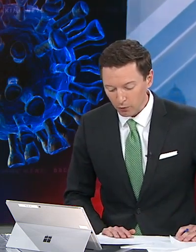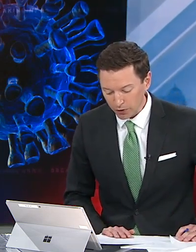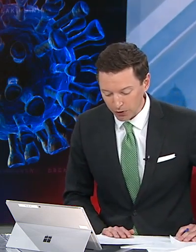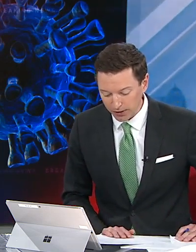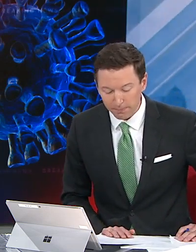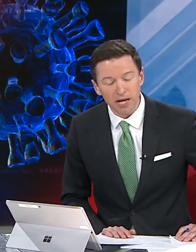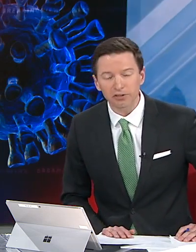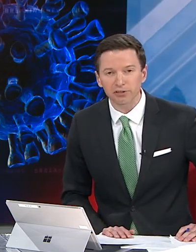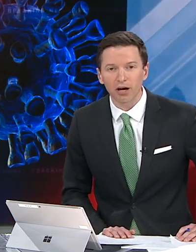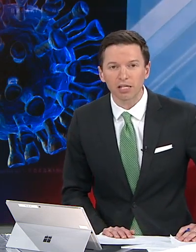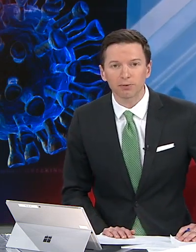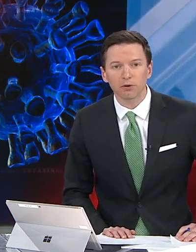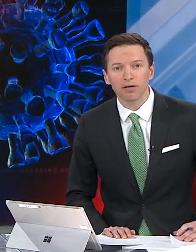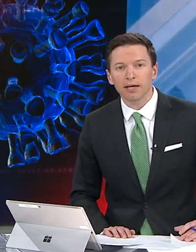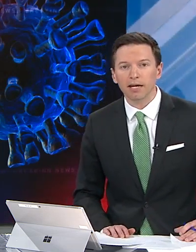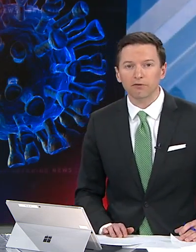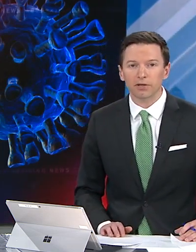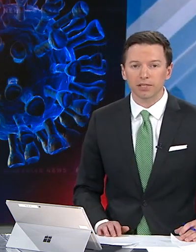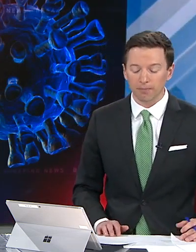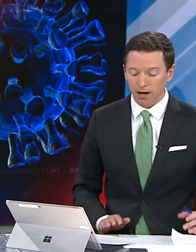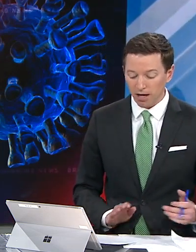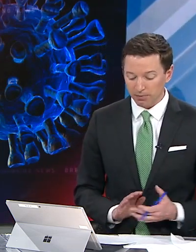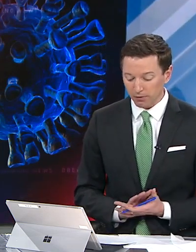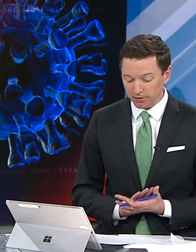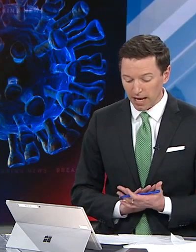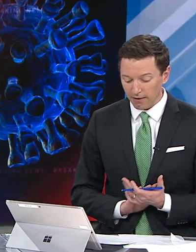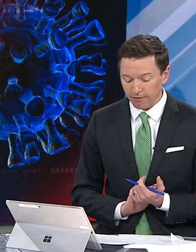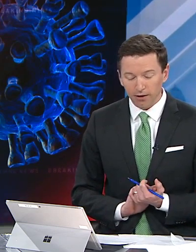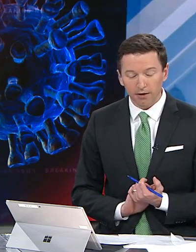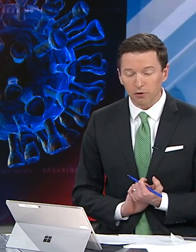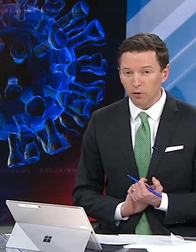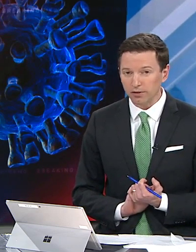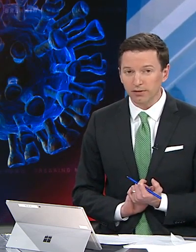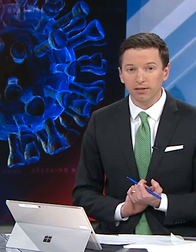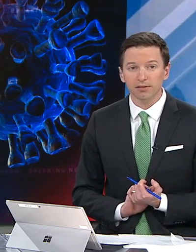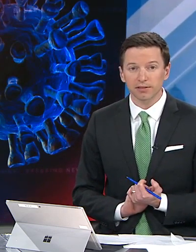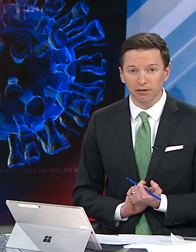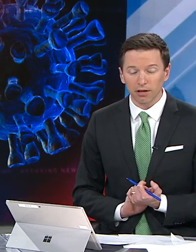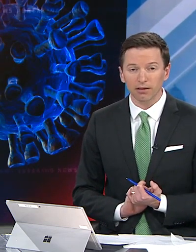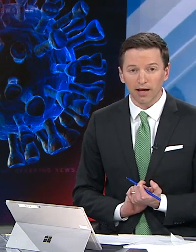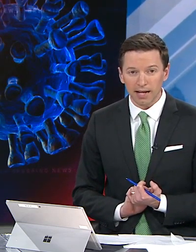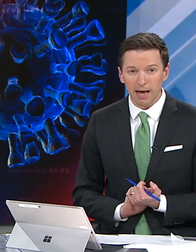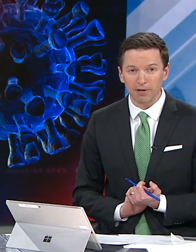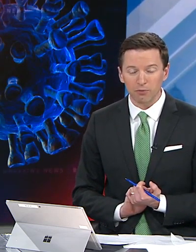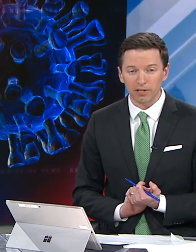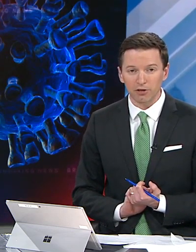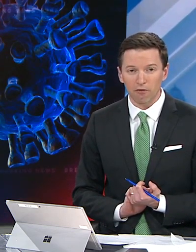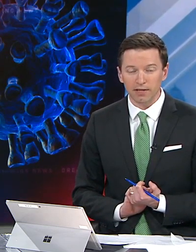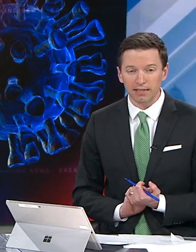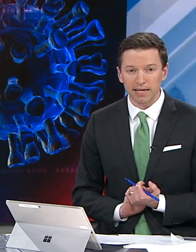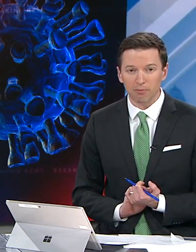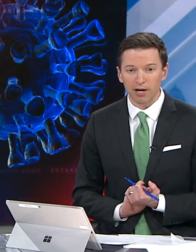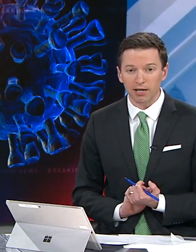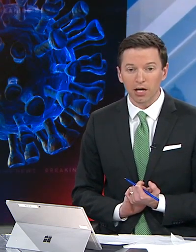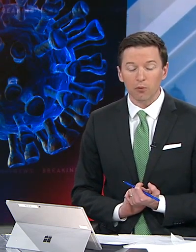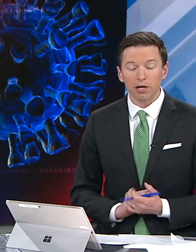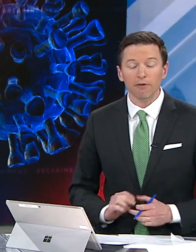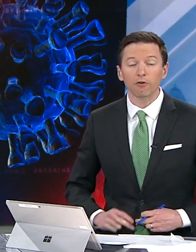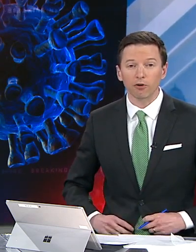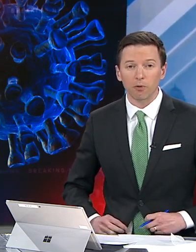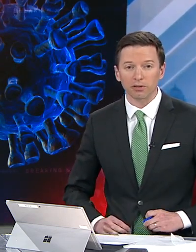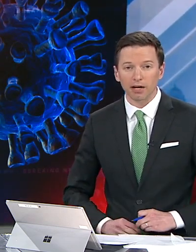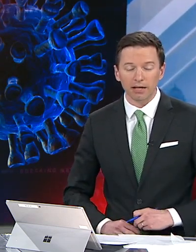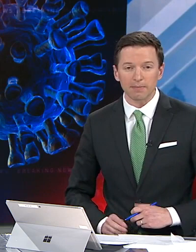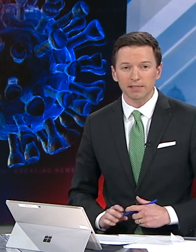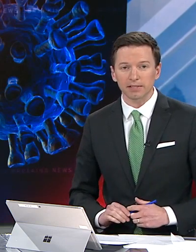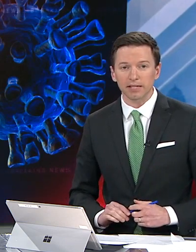beds, reduces patients in the hospital, and frees up hospital staff. Of course, still a lot happening with the COVID-19 outbreak. We're going to have a